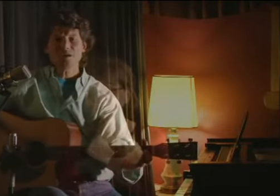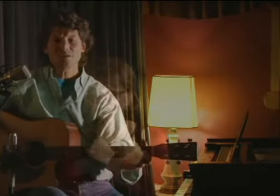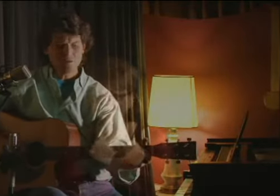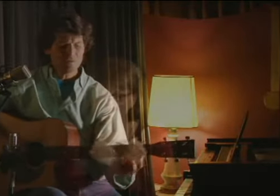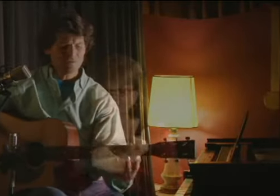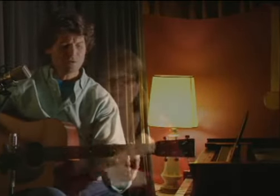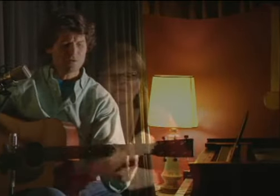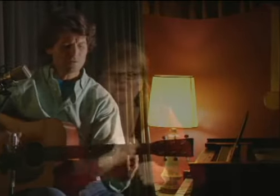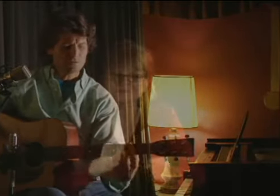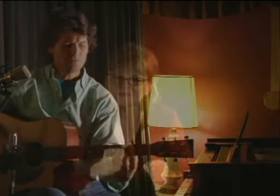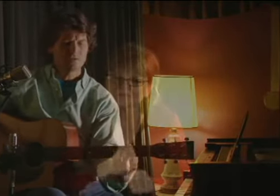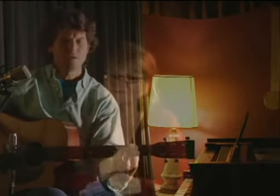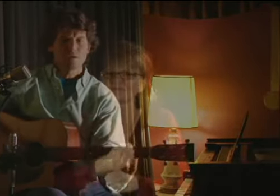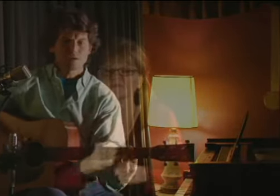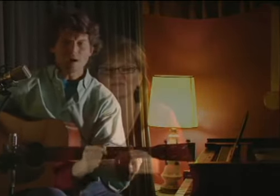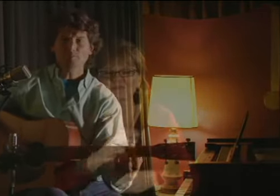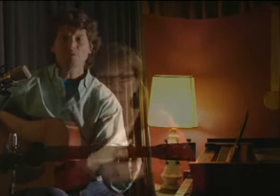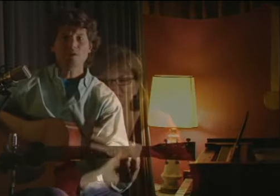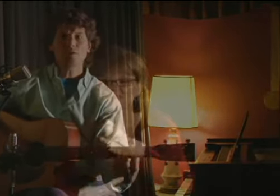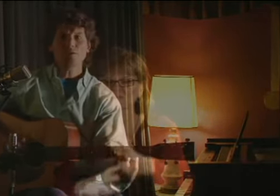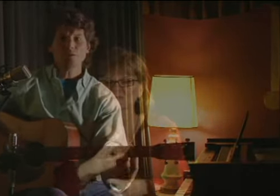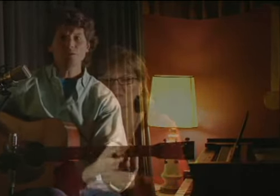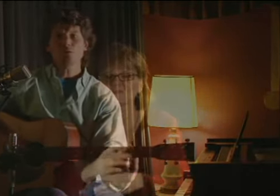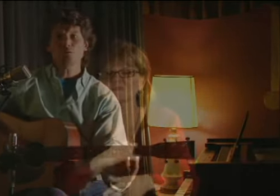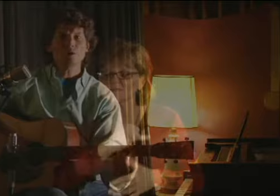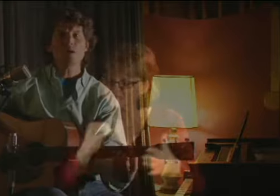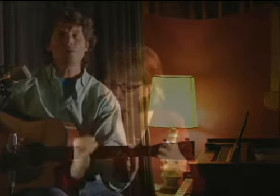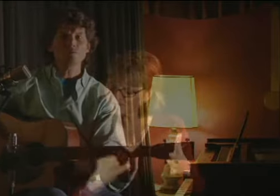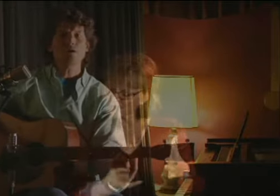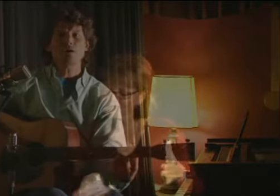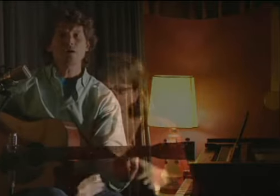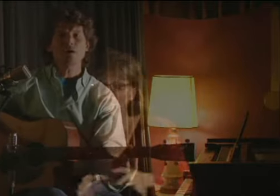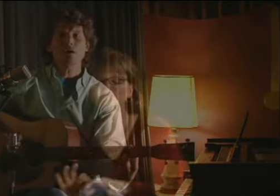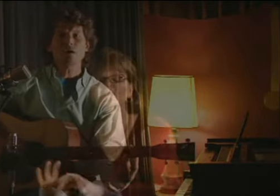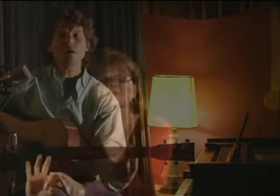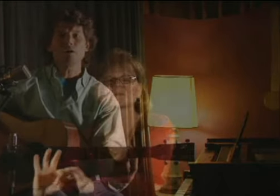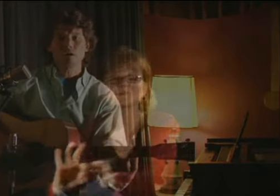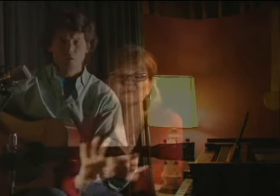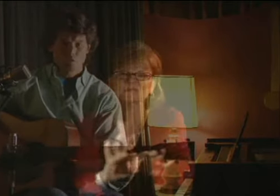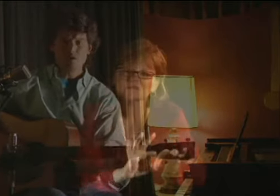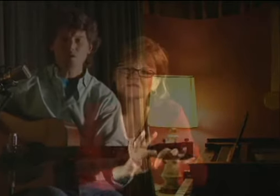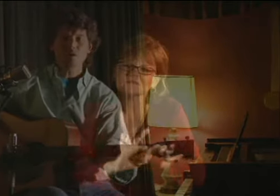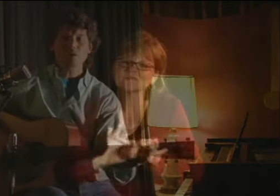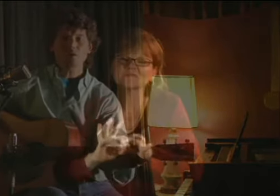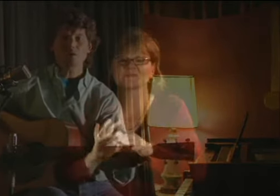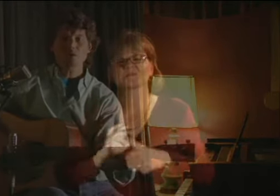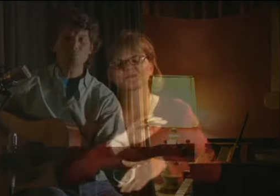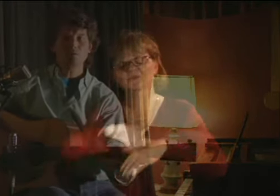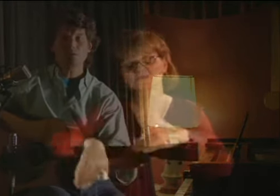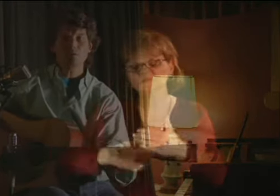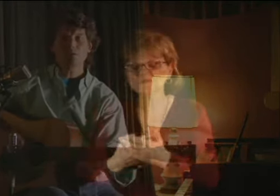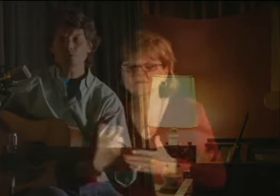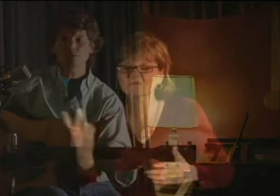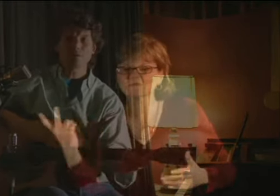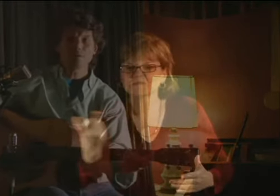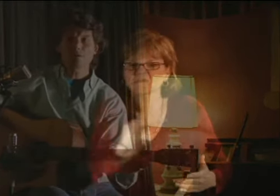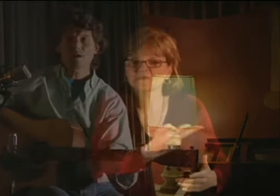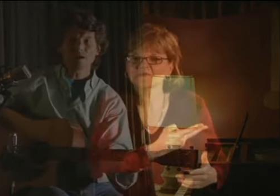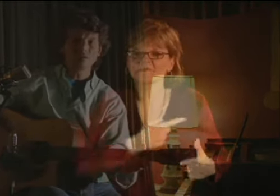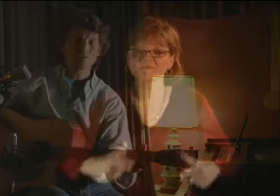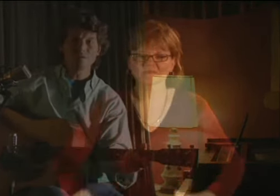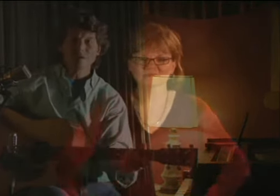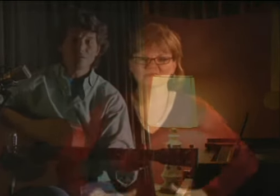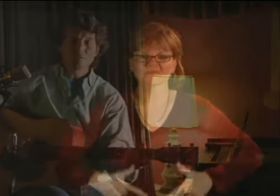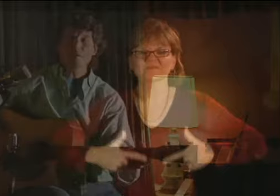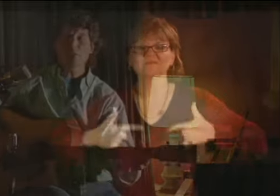of my self-love, I'm creating a world of art, reconnecting me with all